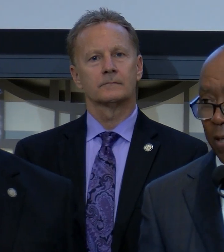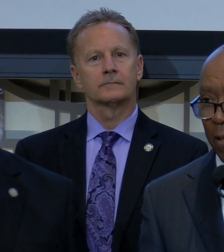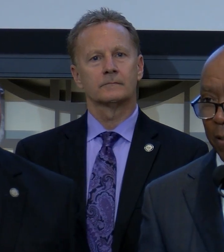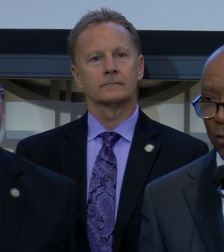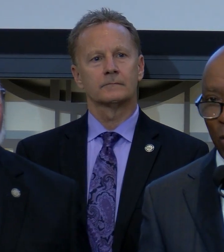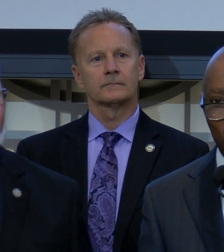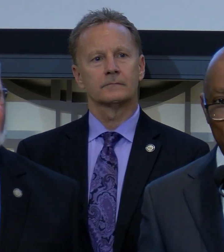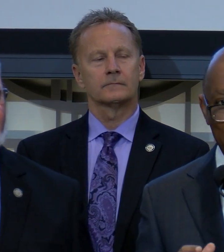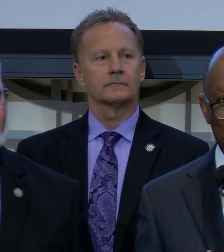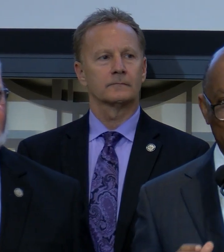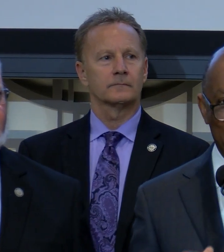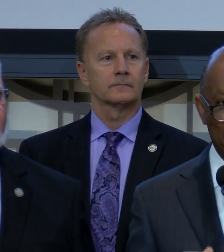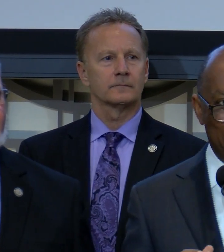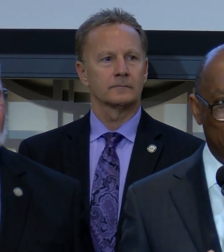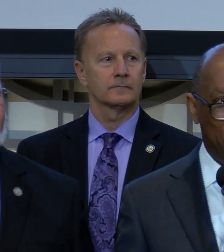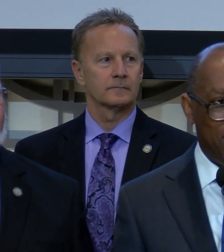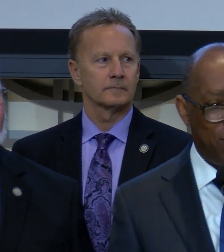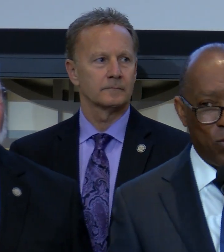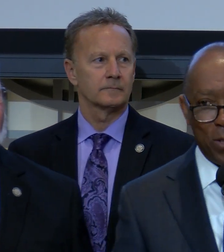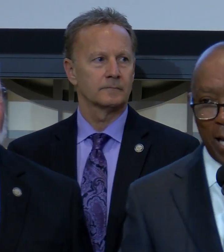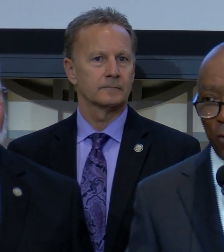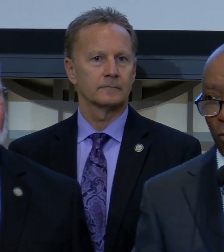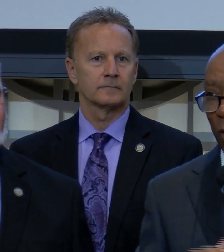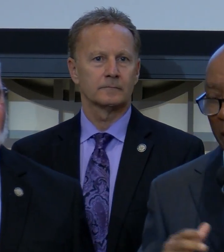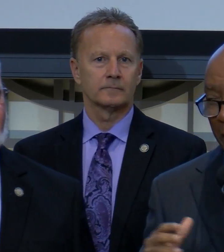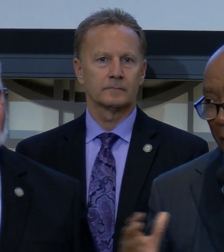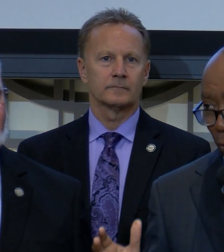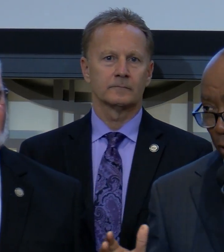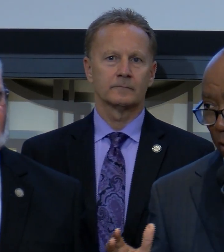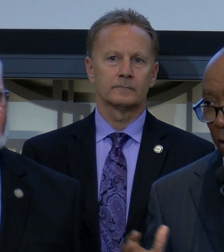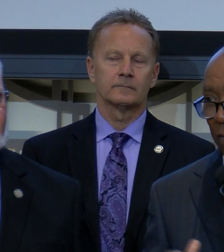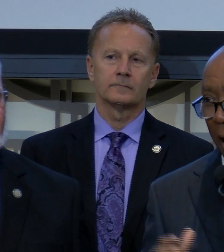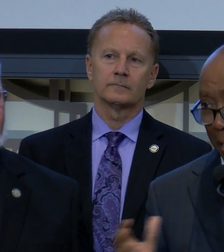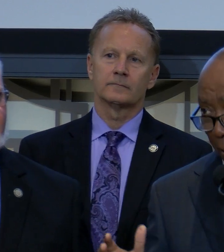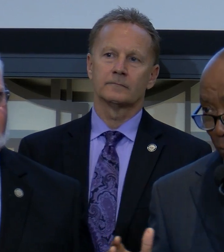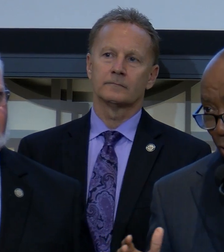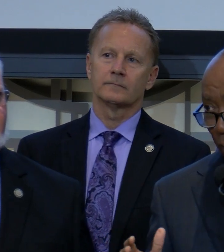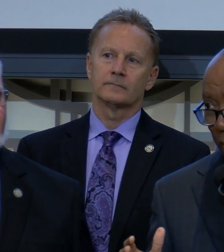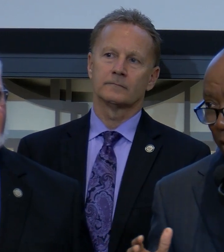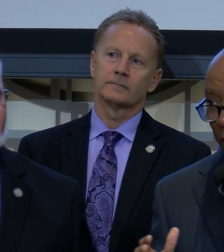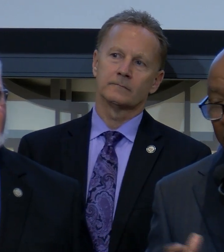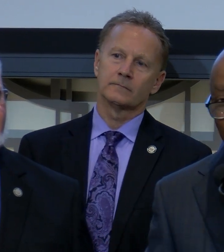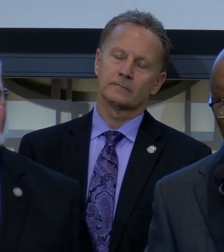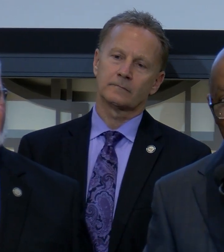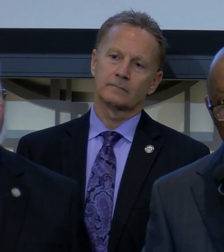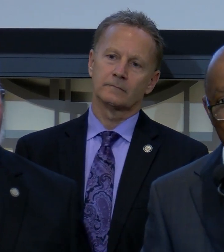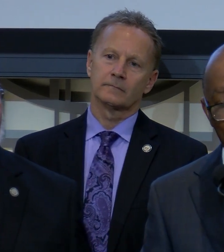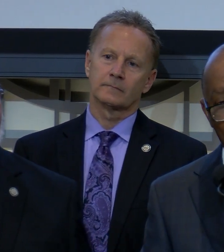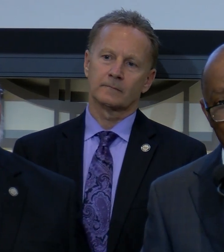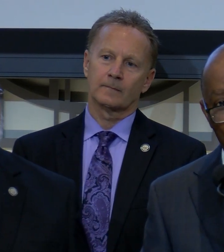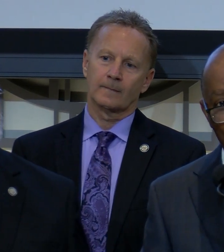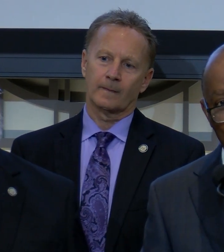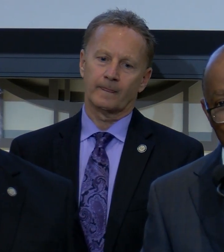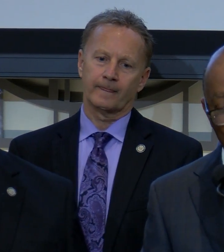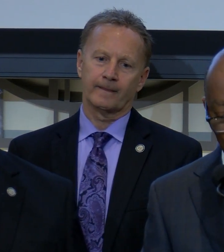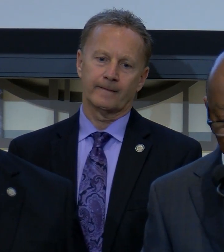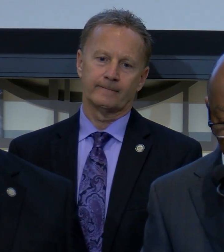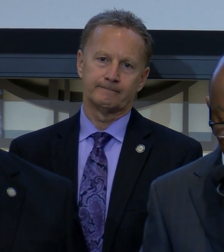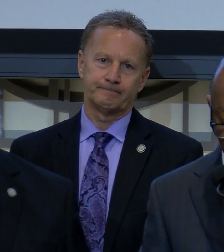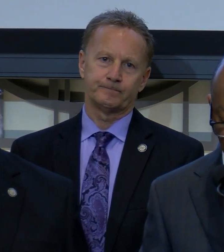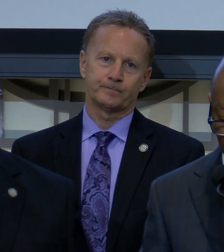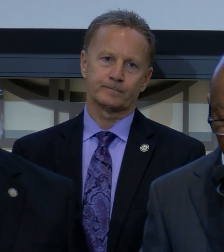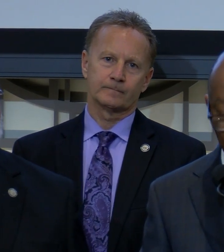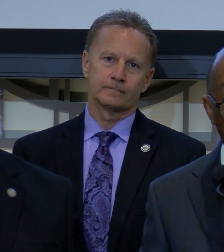chain. So I want to emphasize that. We're not running out of items for our grocery